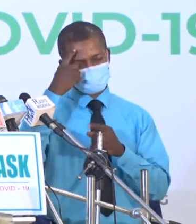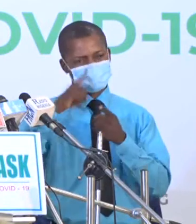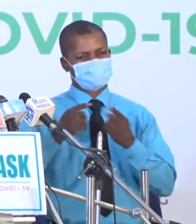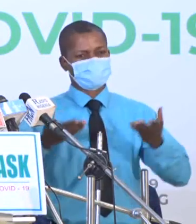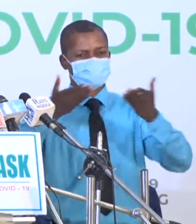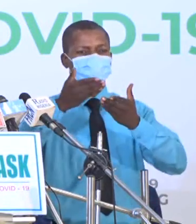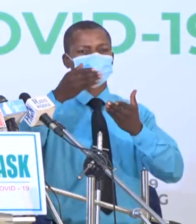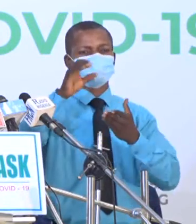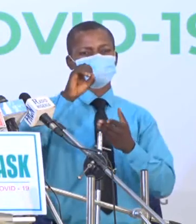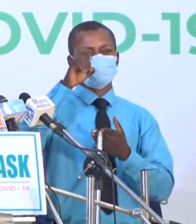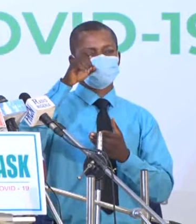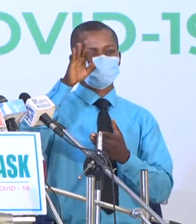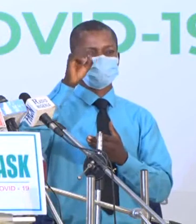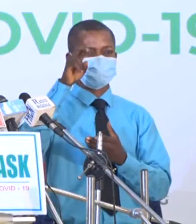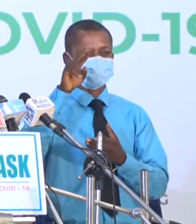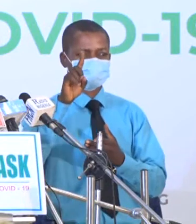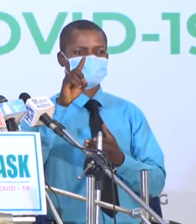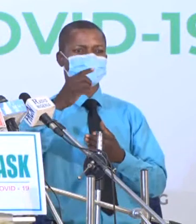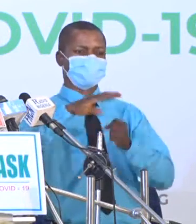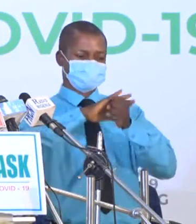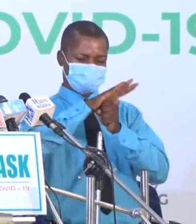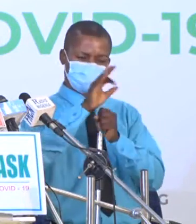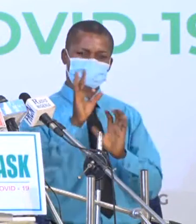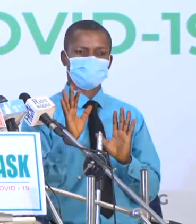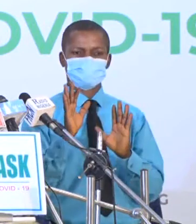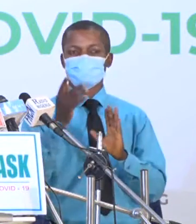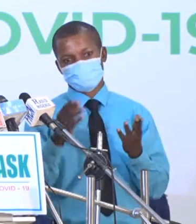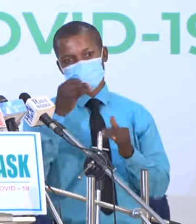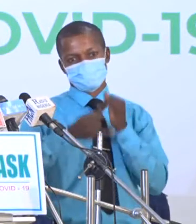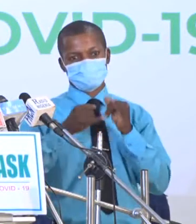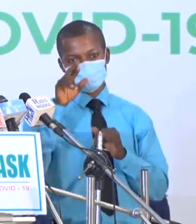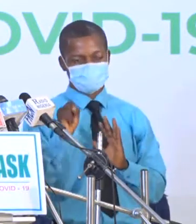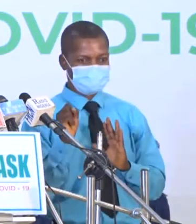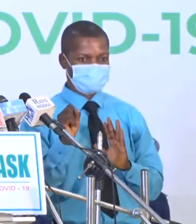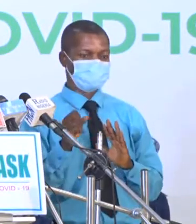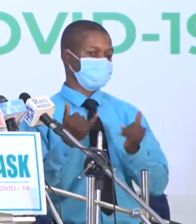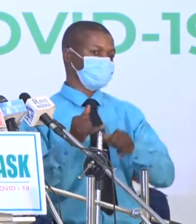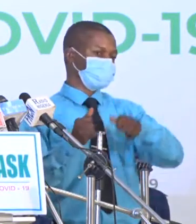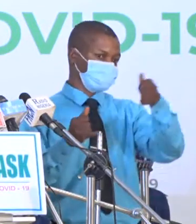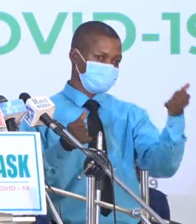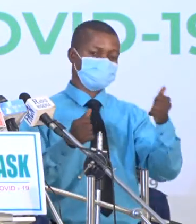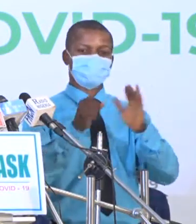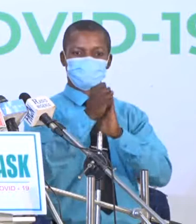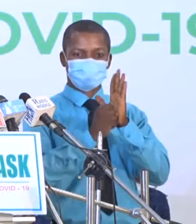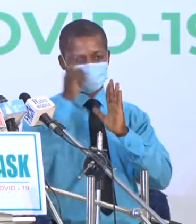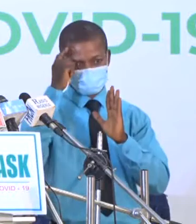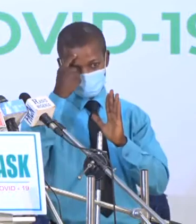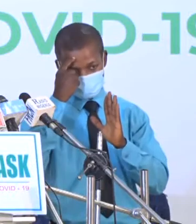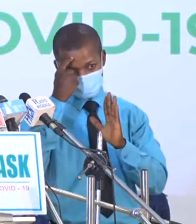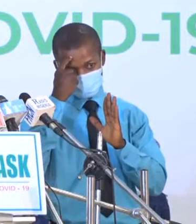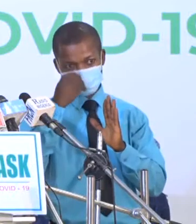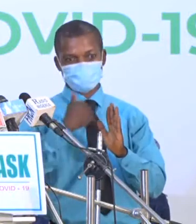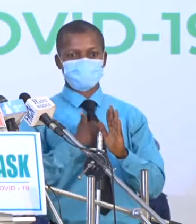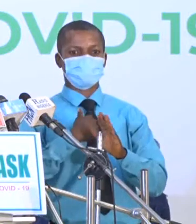cold chains for preservation of the vaccines were under repair. All state governors, apart from Kogi, have launched